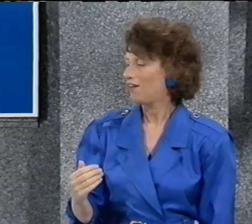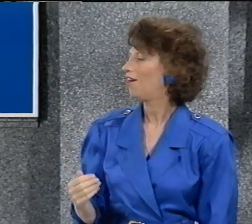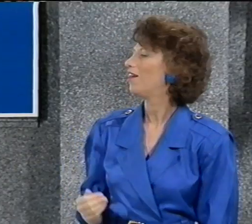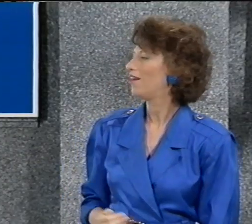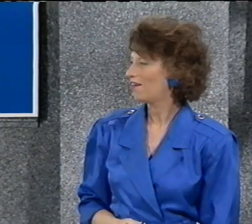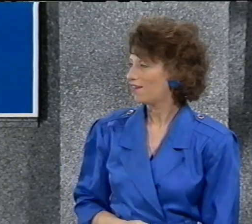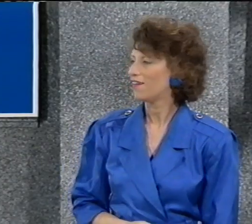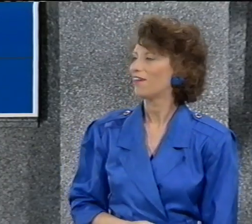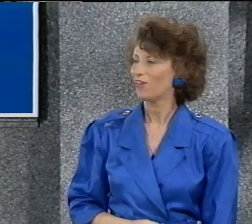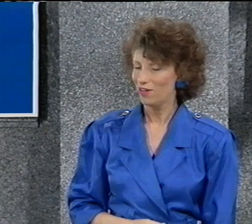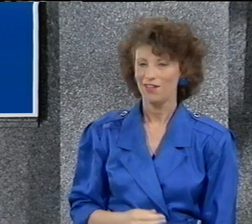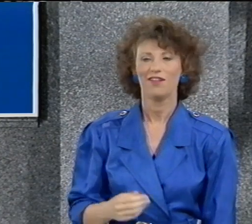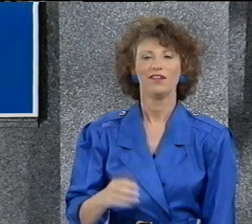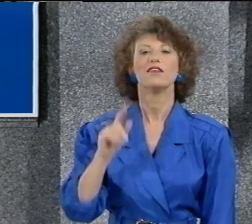Good.